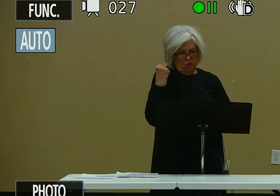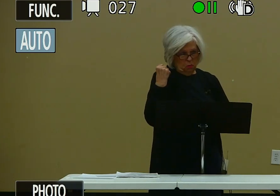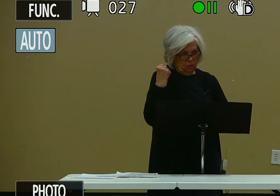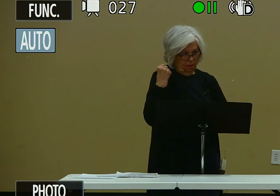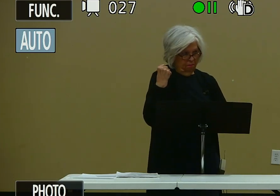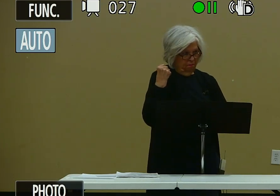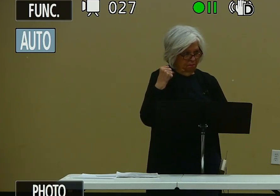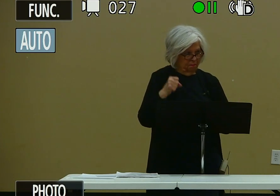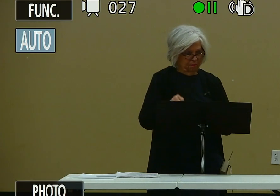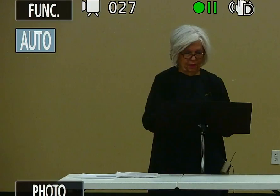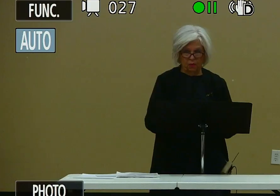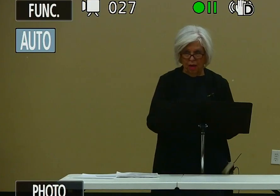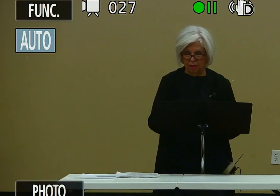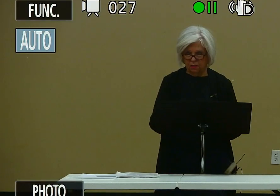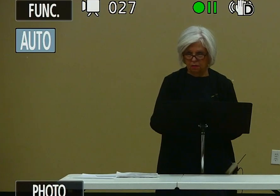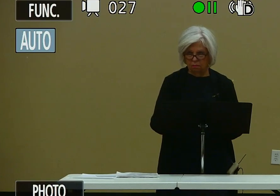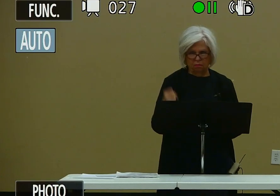Refuse. With attitude. Won't.